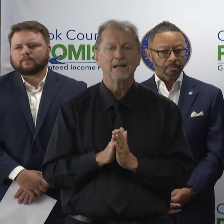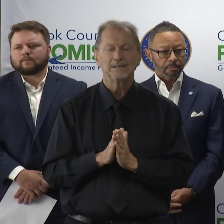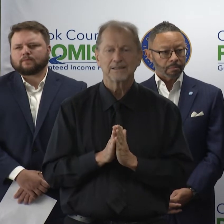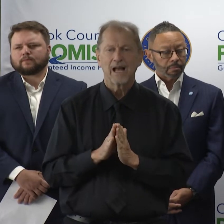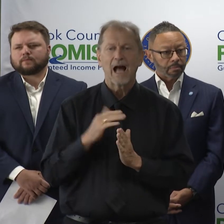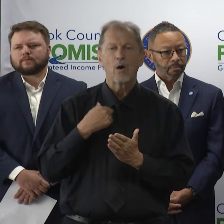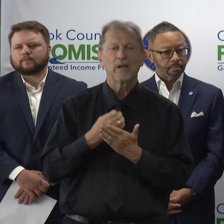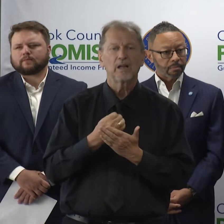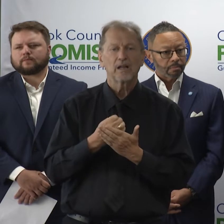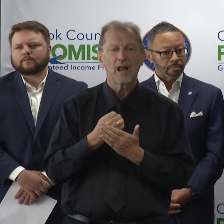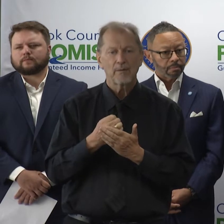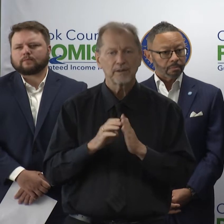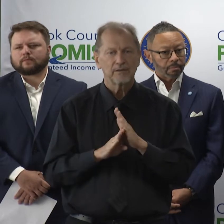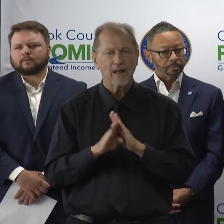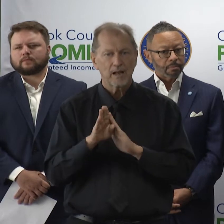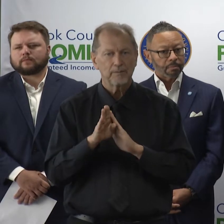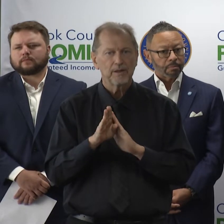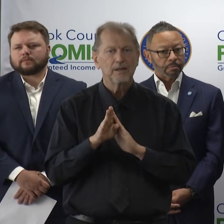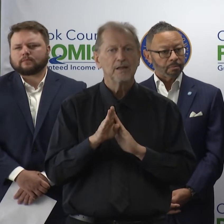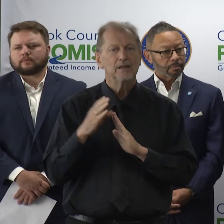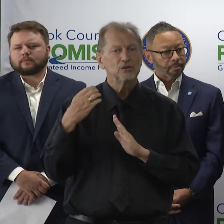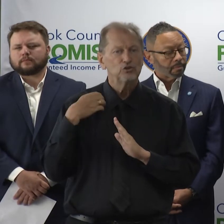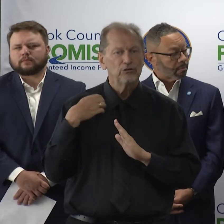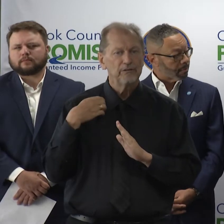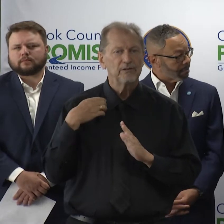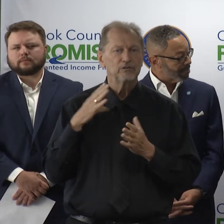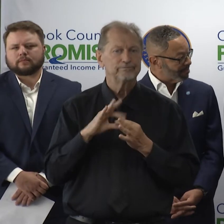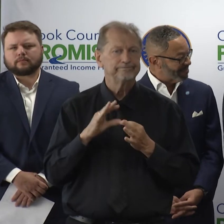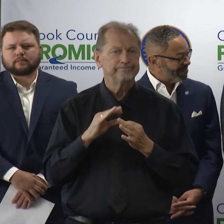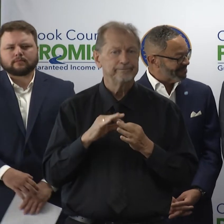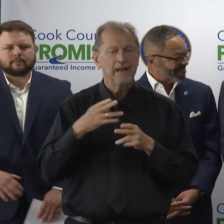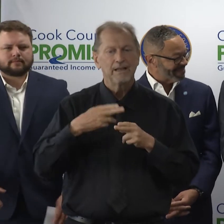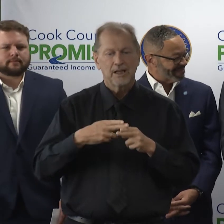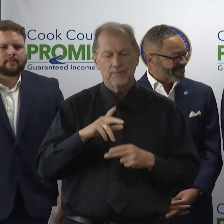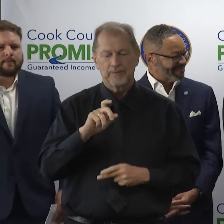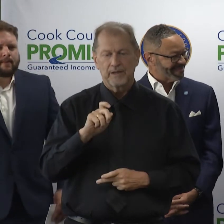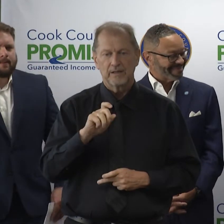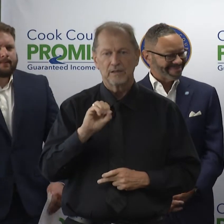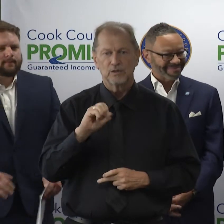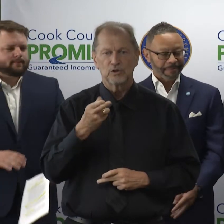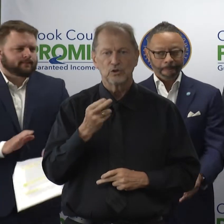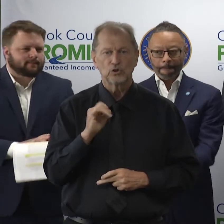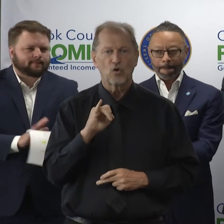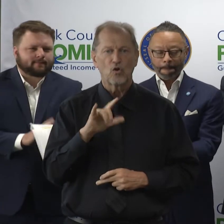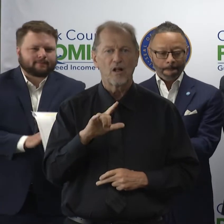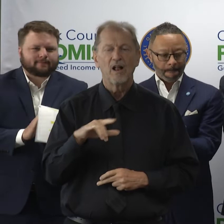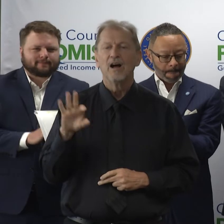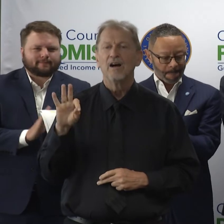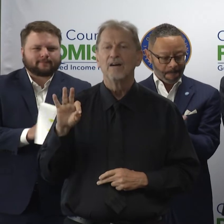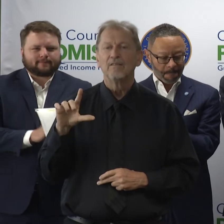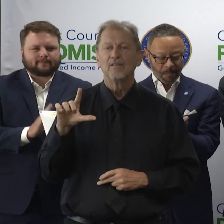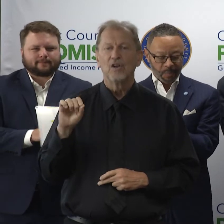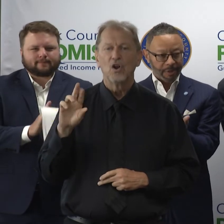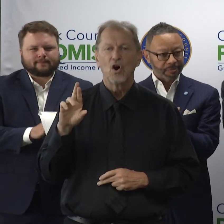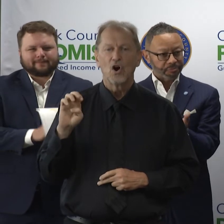Economic Development, Sochi Flores, to say a few words. Where are you, Sochi? There we go. Thank you.